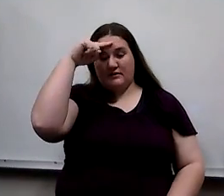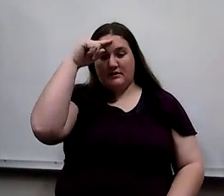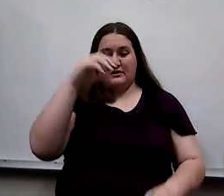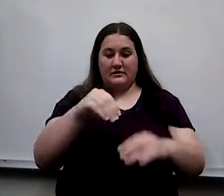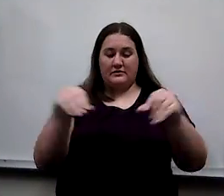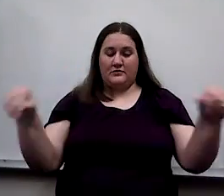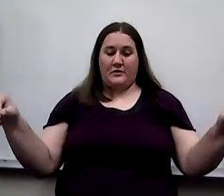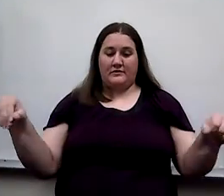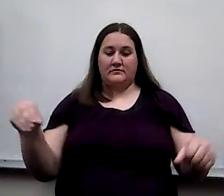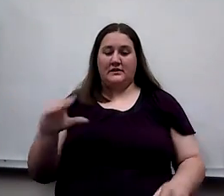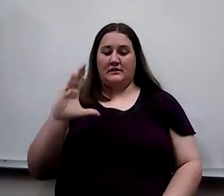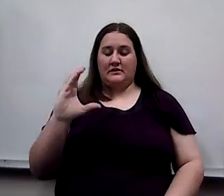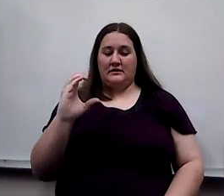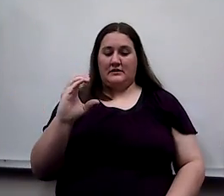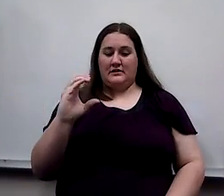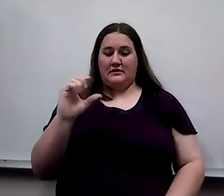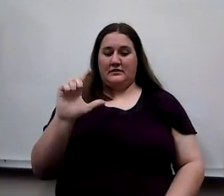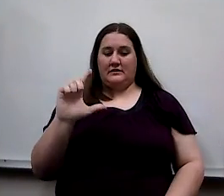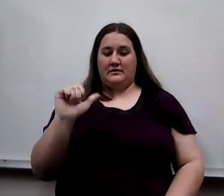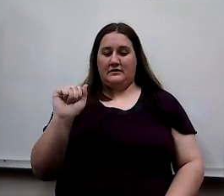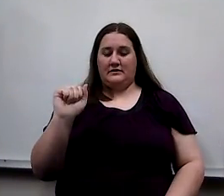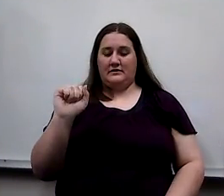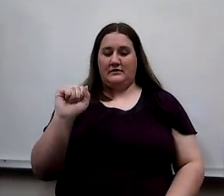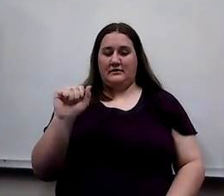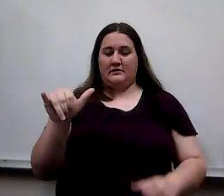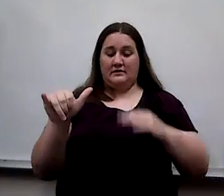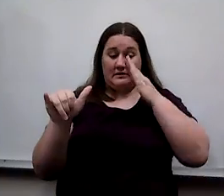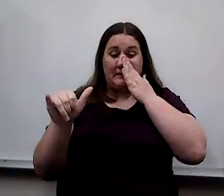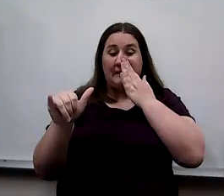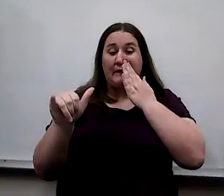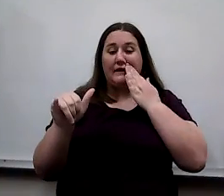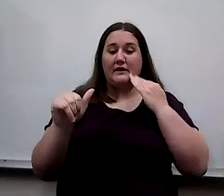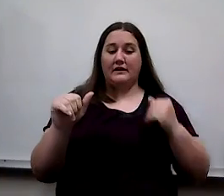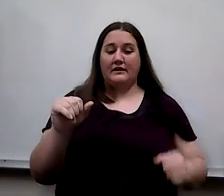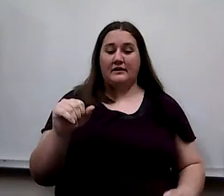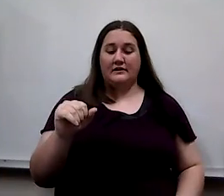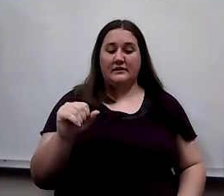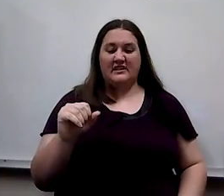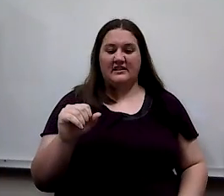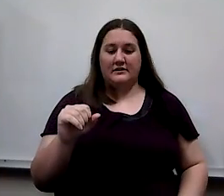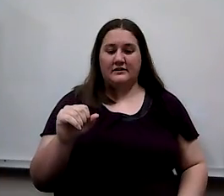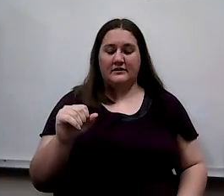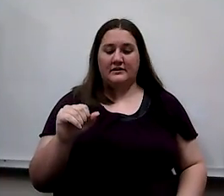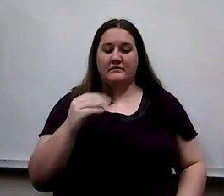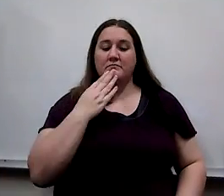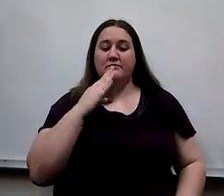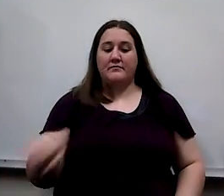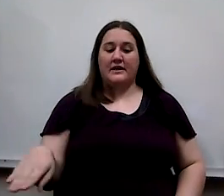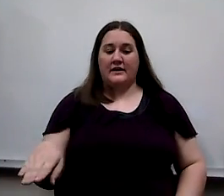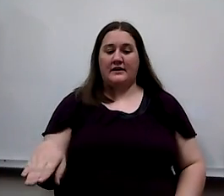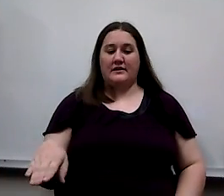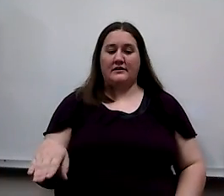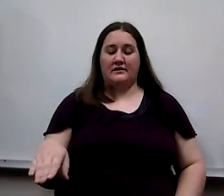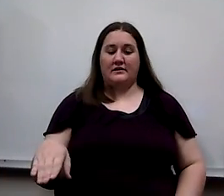is not very advisable because it becomes compacted easily and the roots of the plant cannot spread